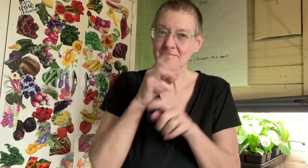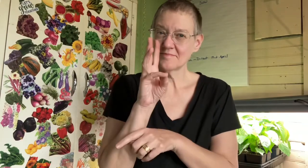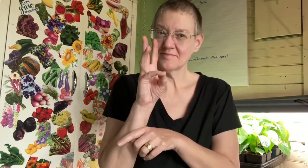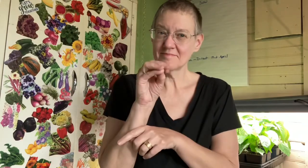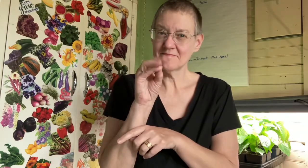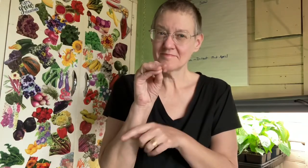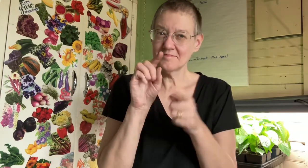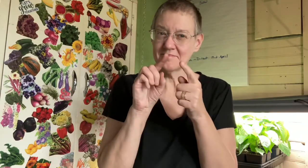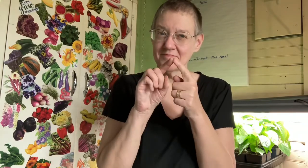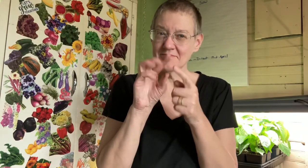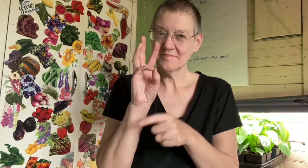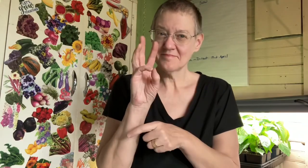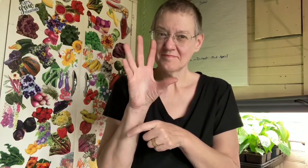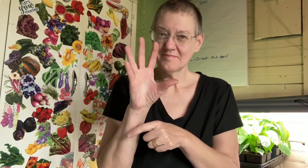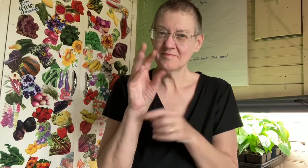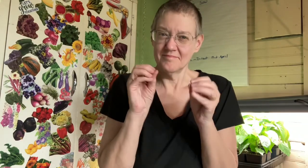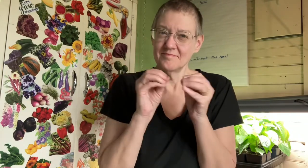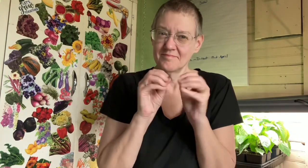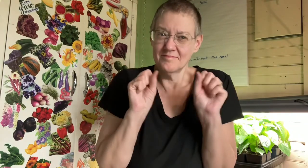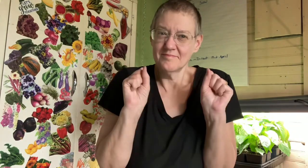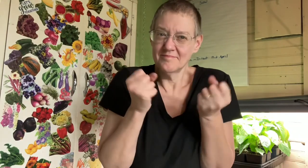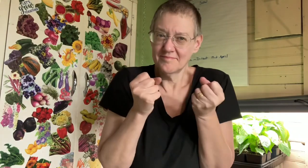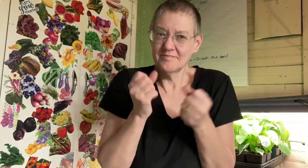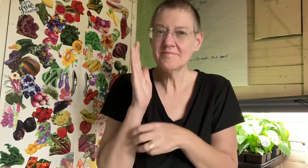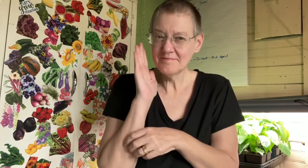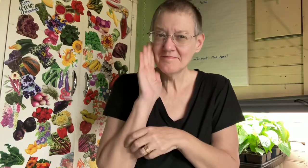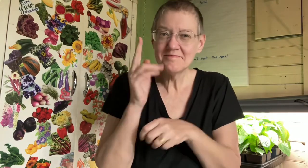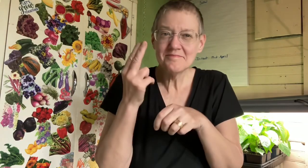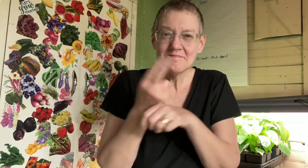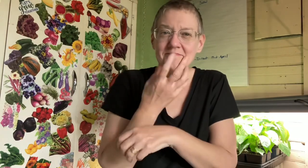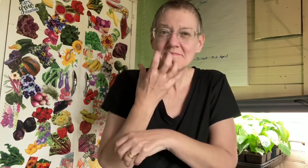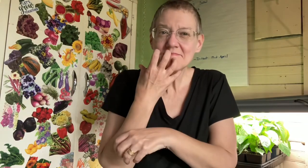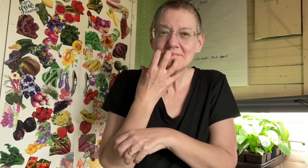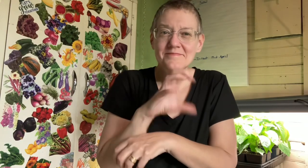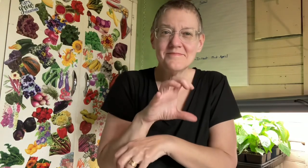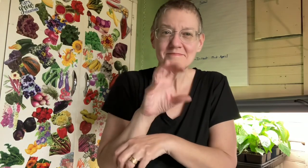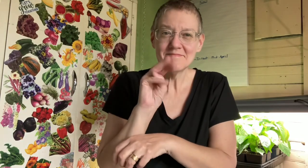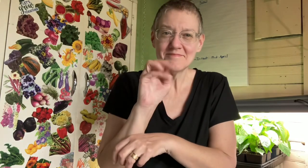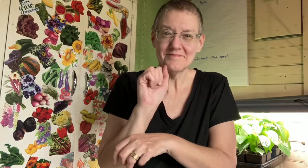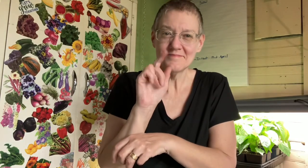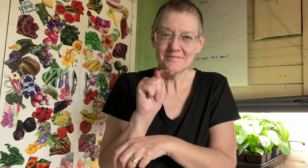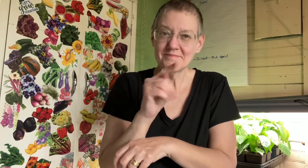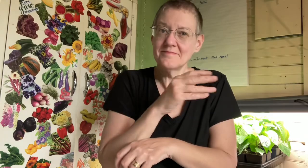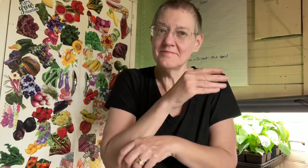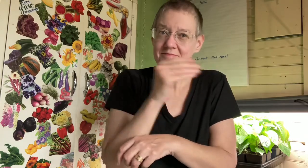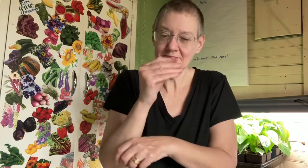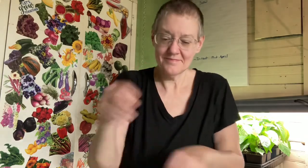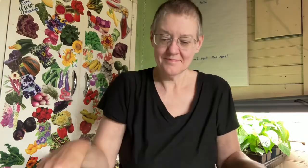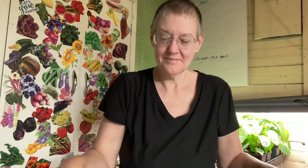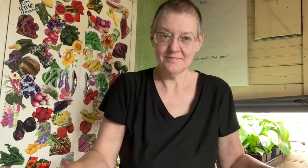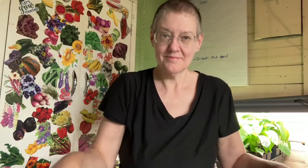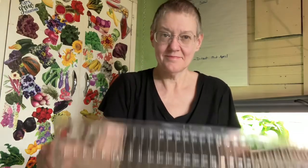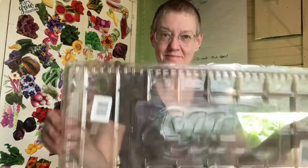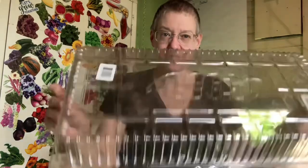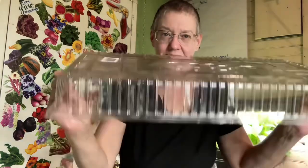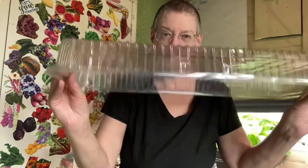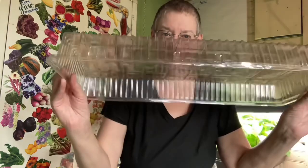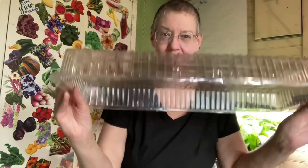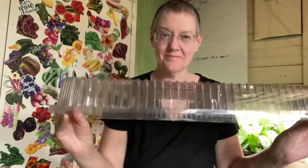Now the other room is colder. It's 60 to 65 degrees, so I'm going to need to use a heat mat. And I always